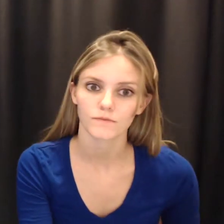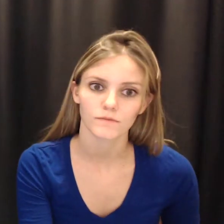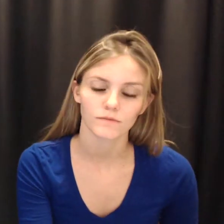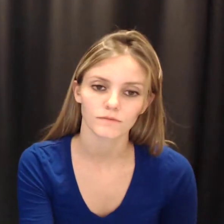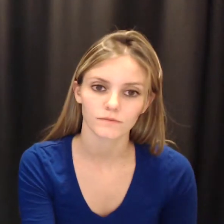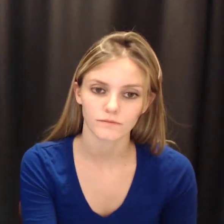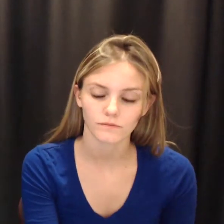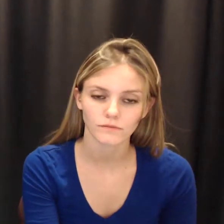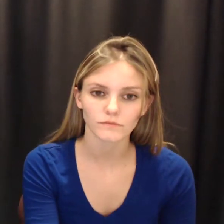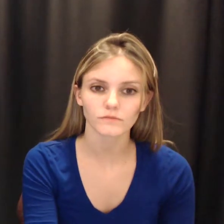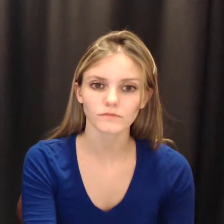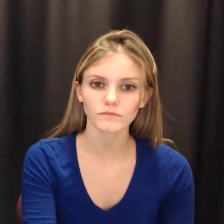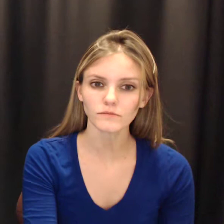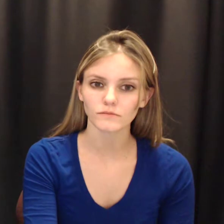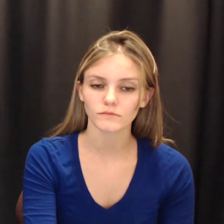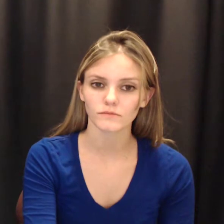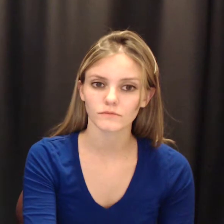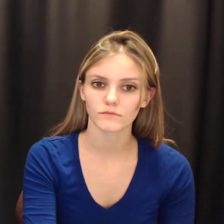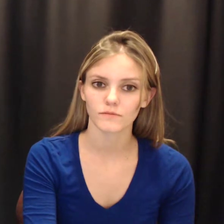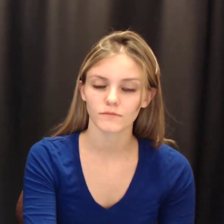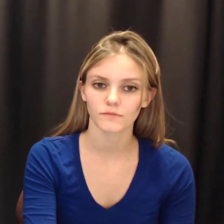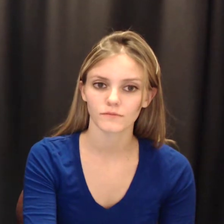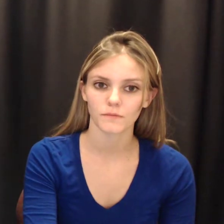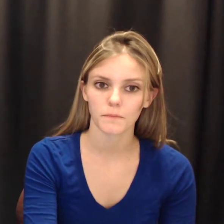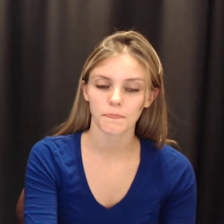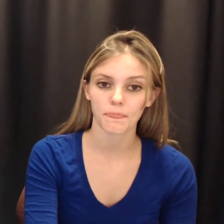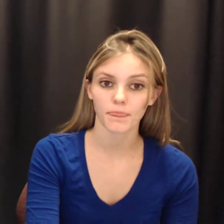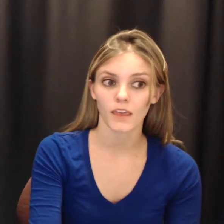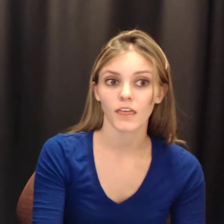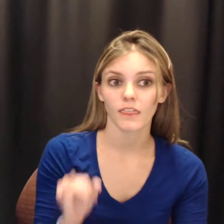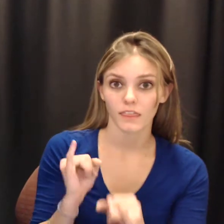Are they providing interpreters for these interviews for you?